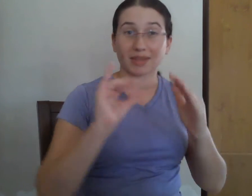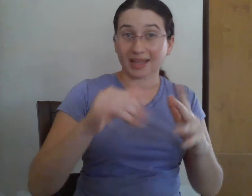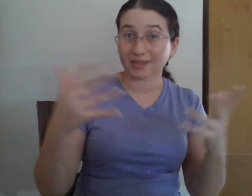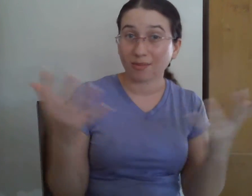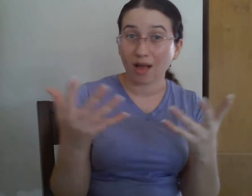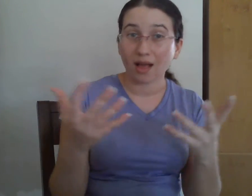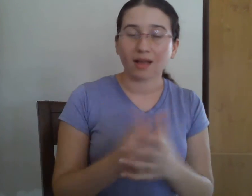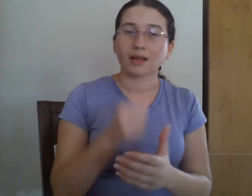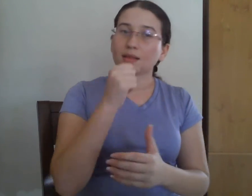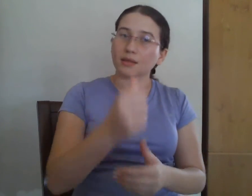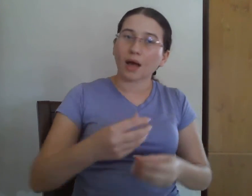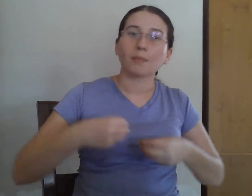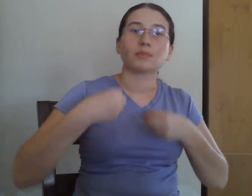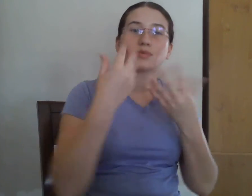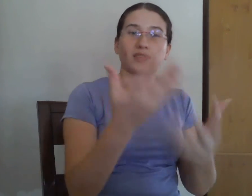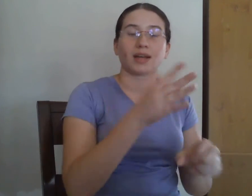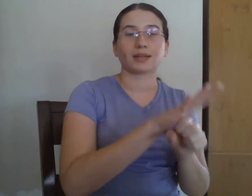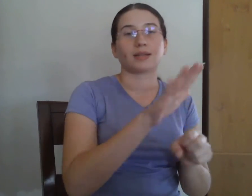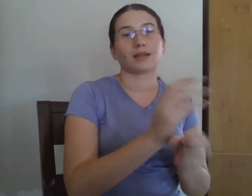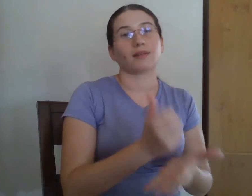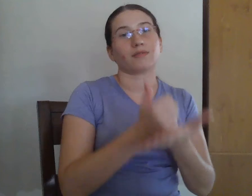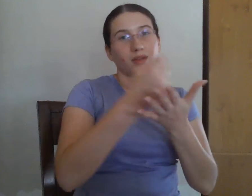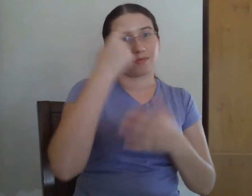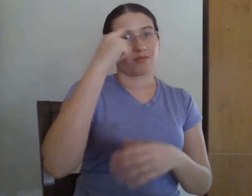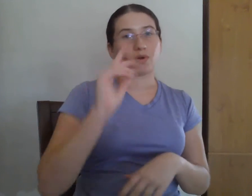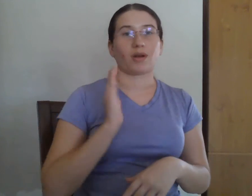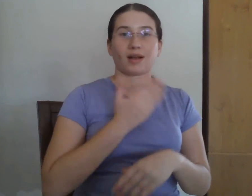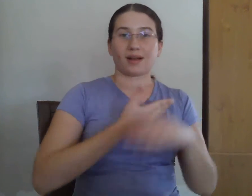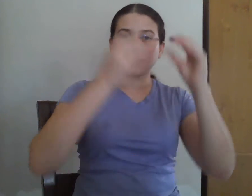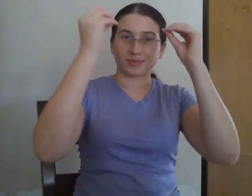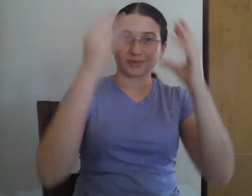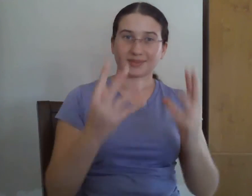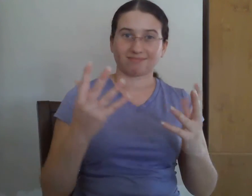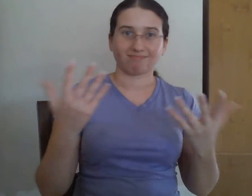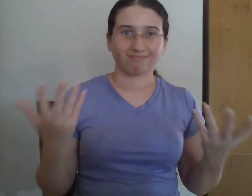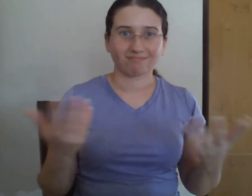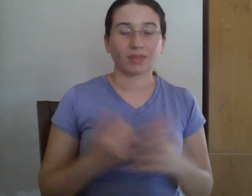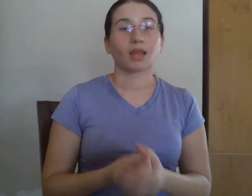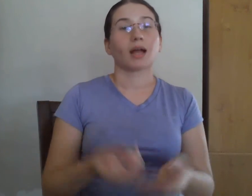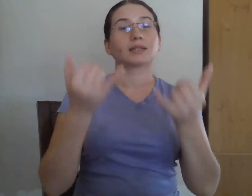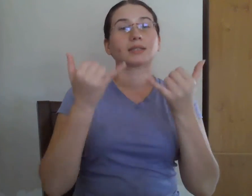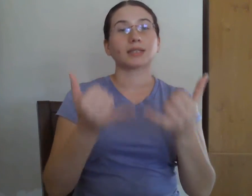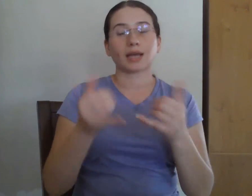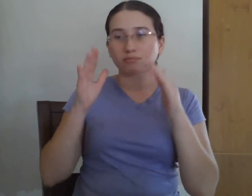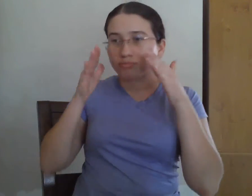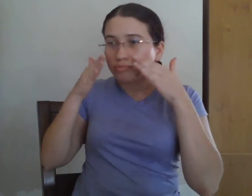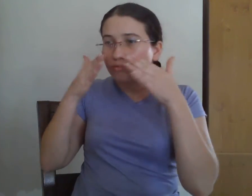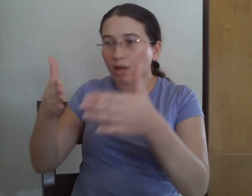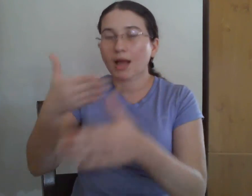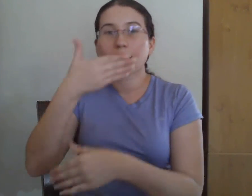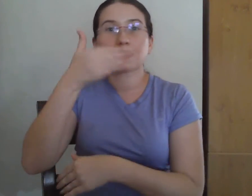need to develop their skills. Let's look at the best academic performer, the province of